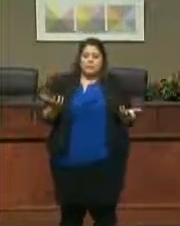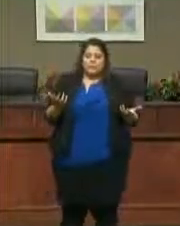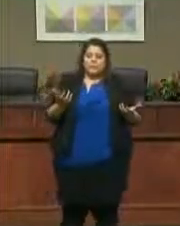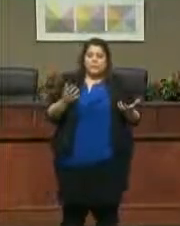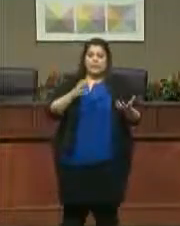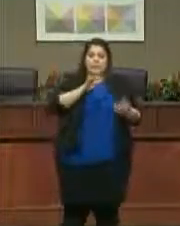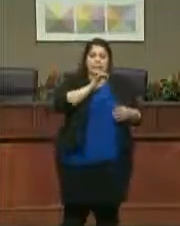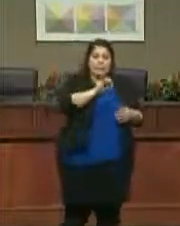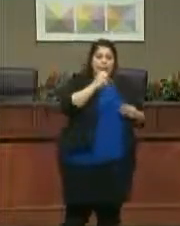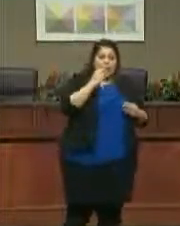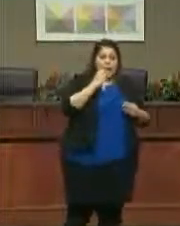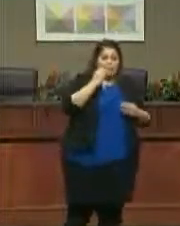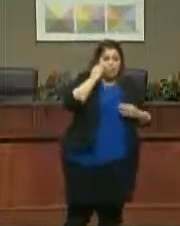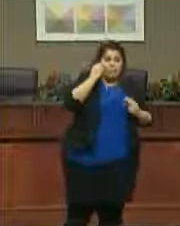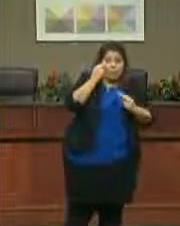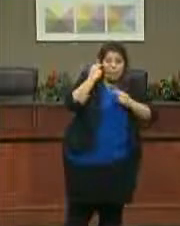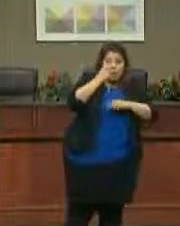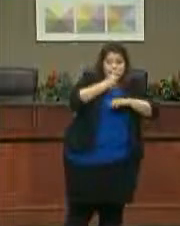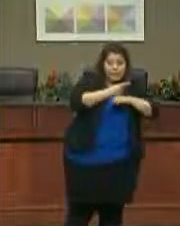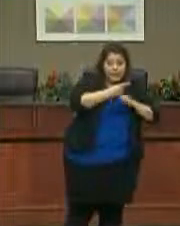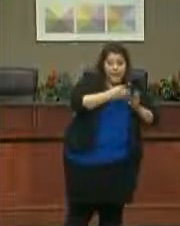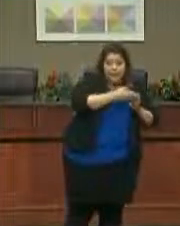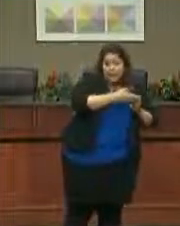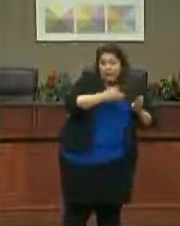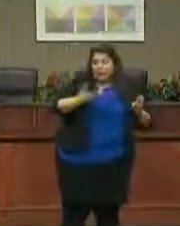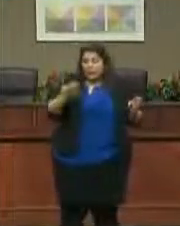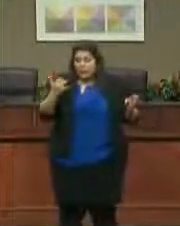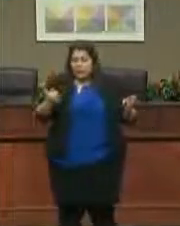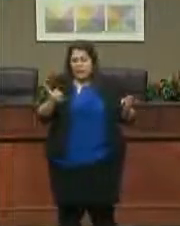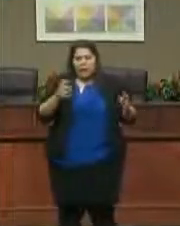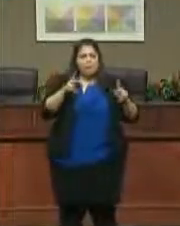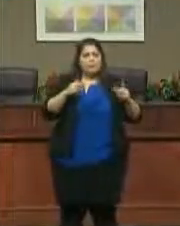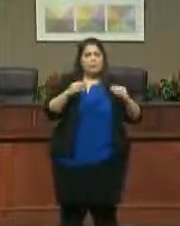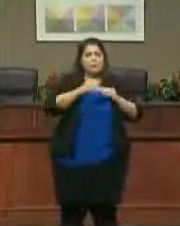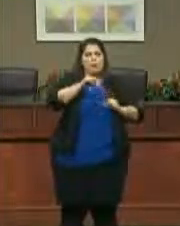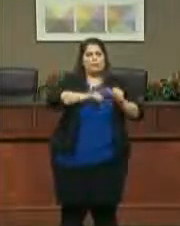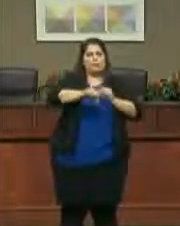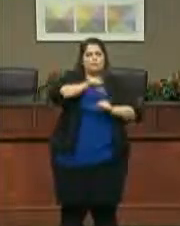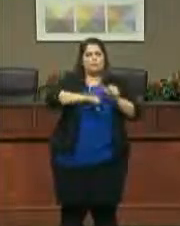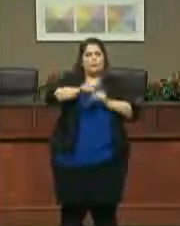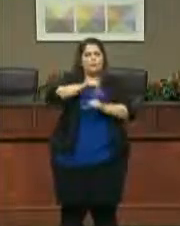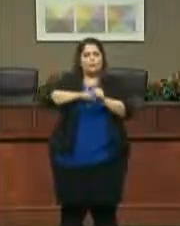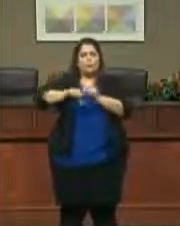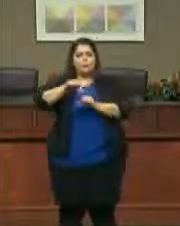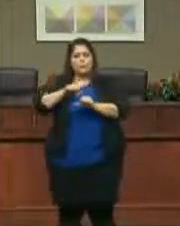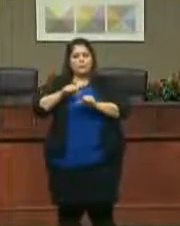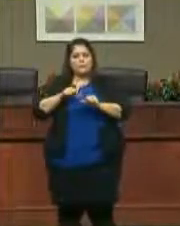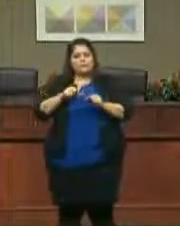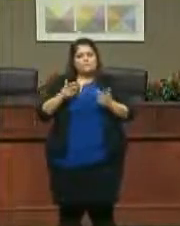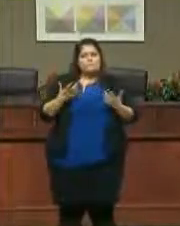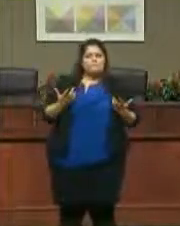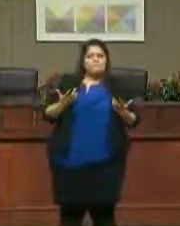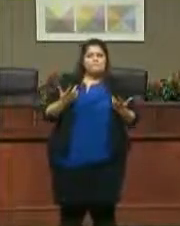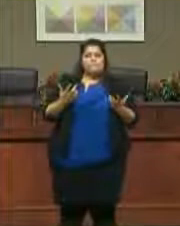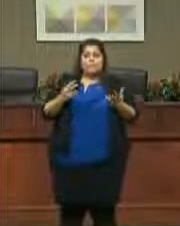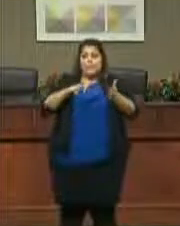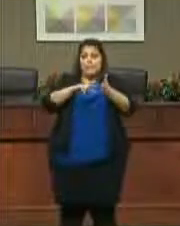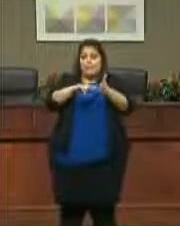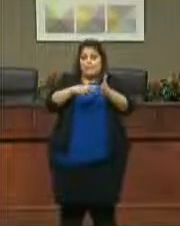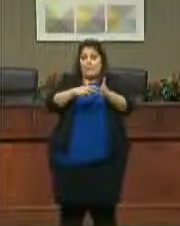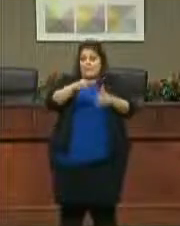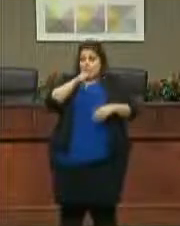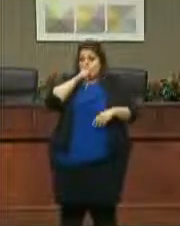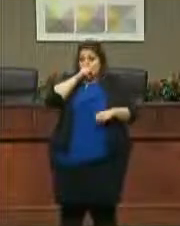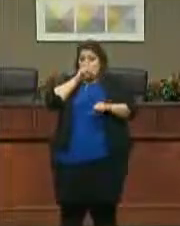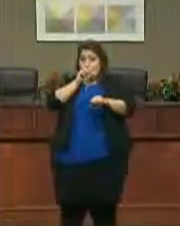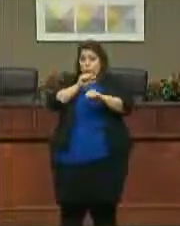had happened since Memorial Day. That is not to say that I've been able to establish causation for